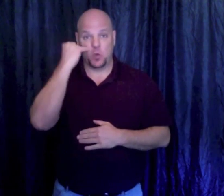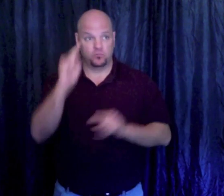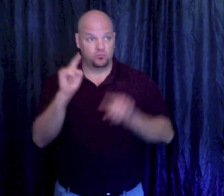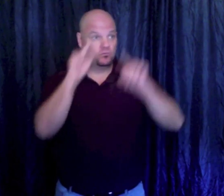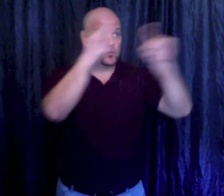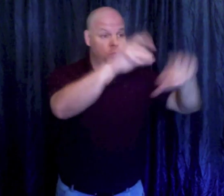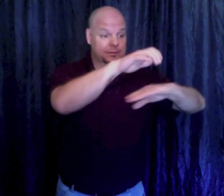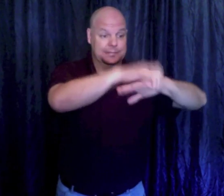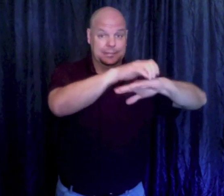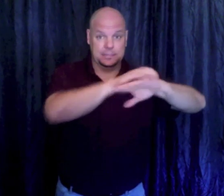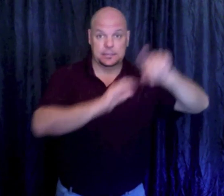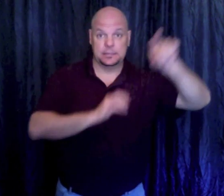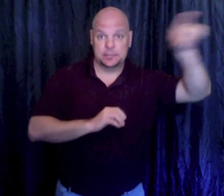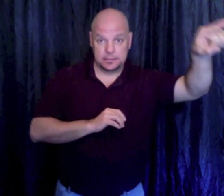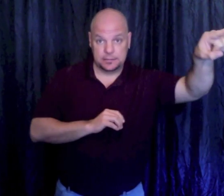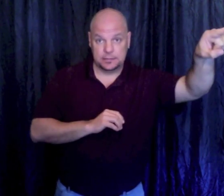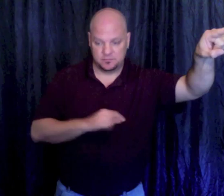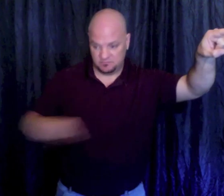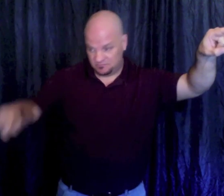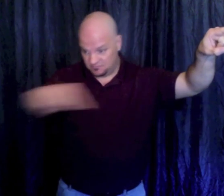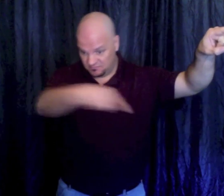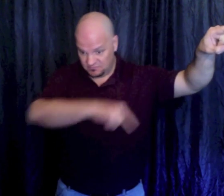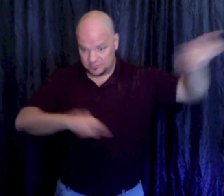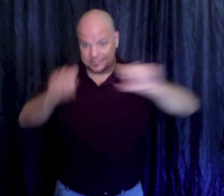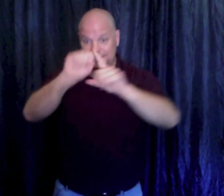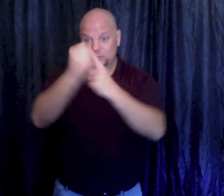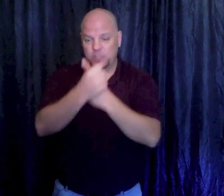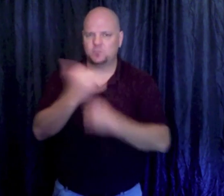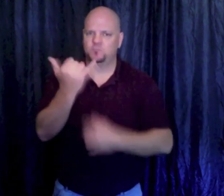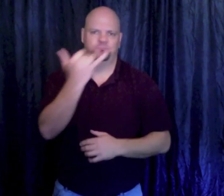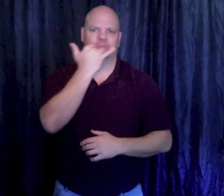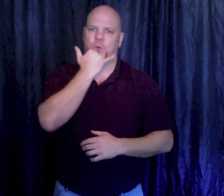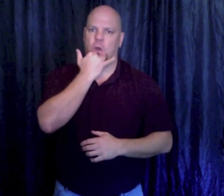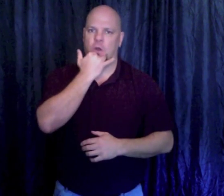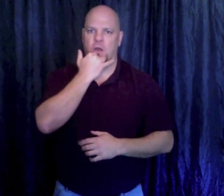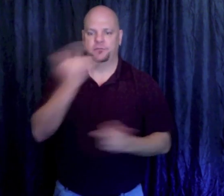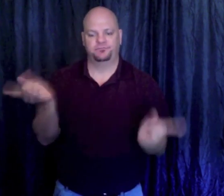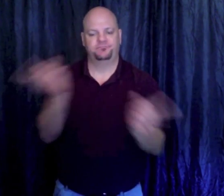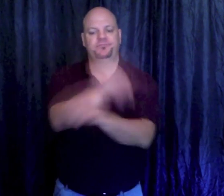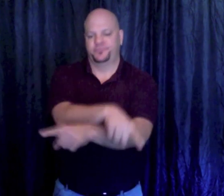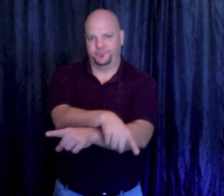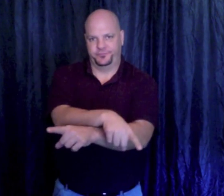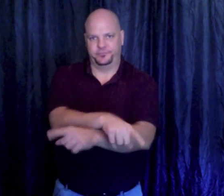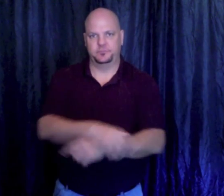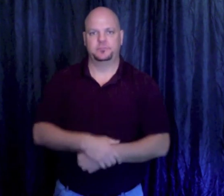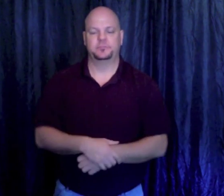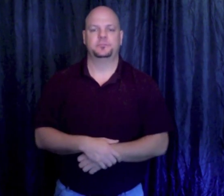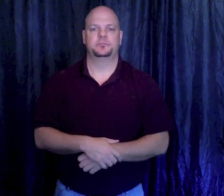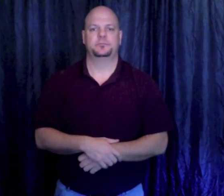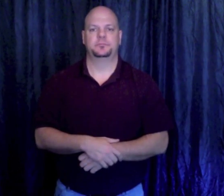whole scenario would be wrong. Everything would have to be in the other direction. Everyone would have to be coming in on the